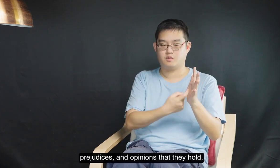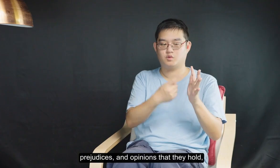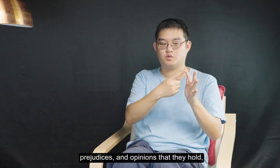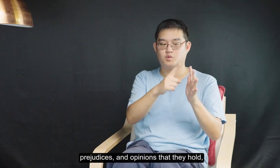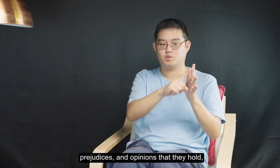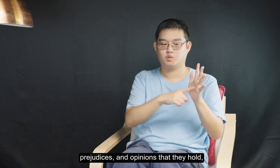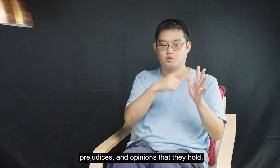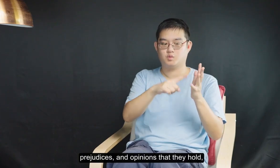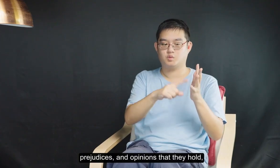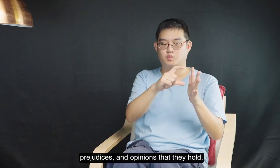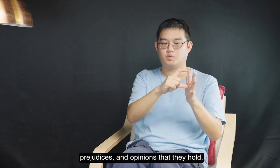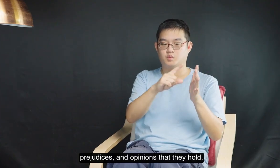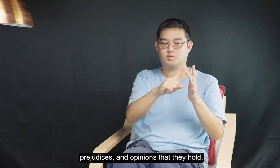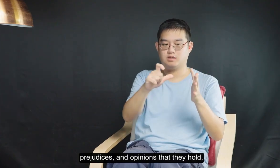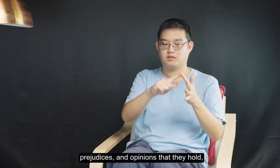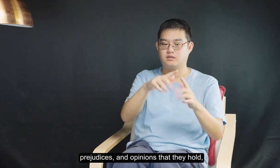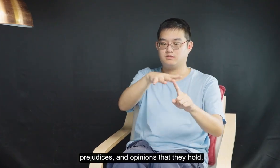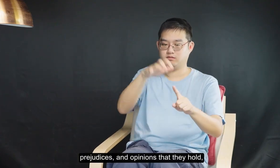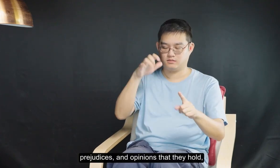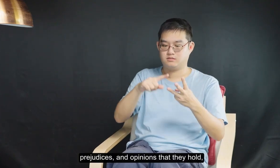prejudices, and opinions that they hold